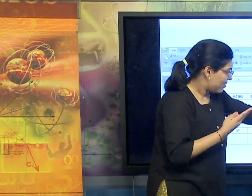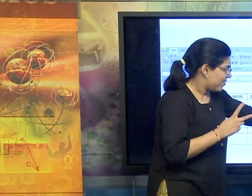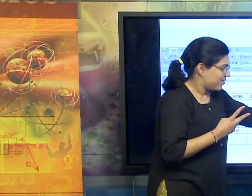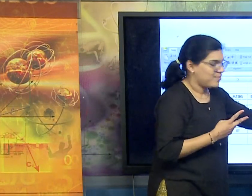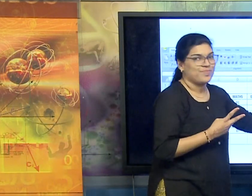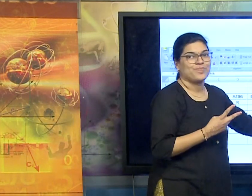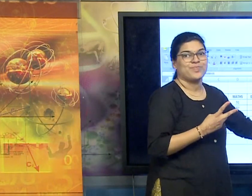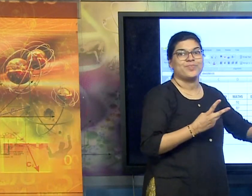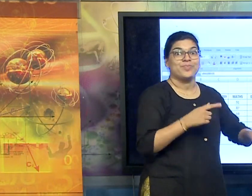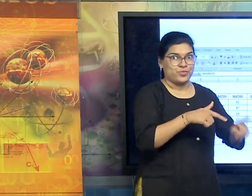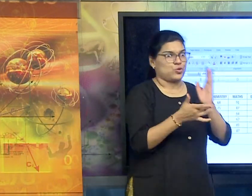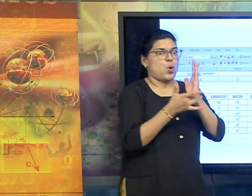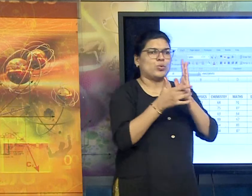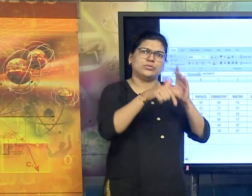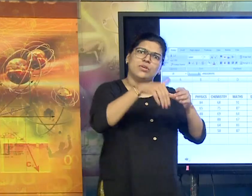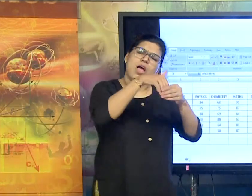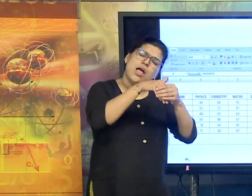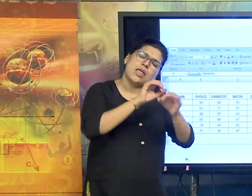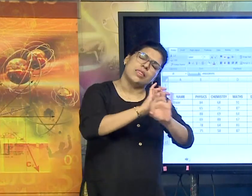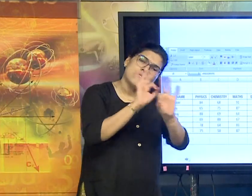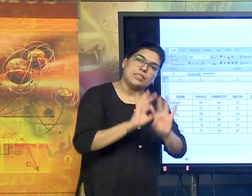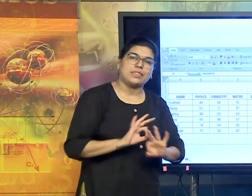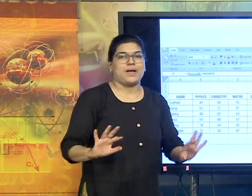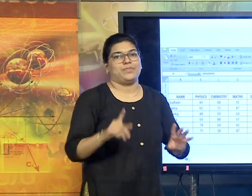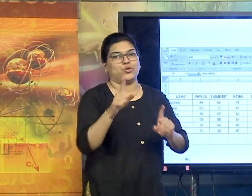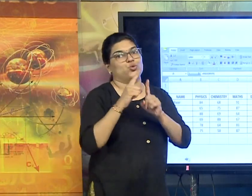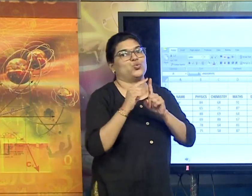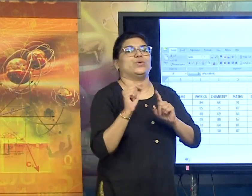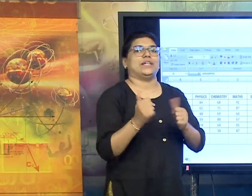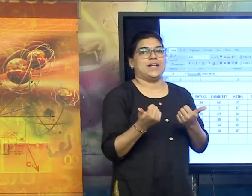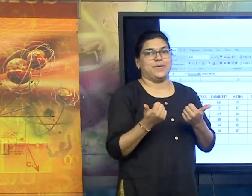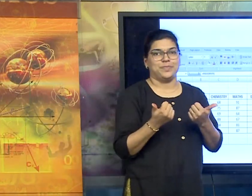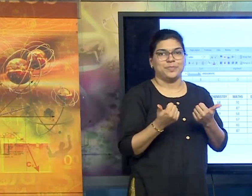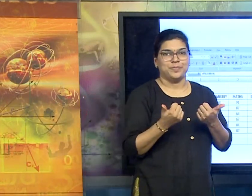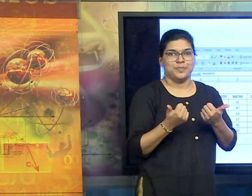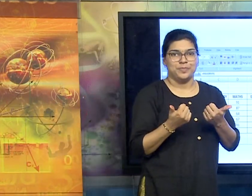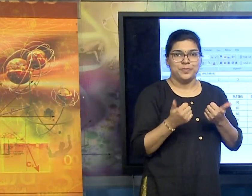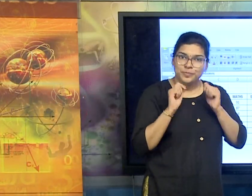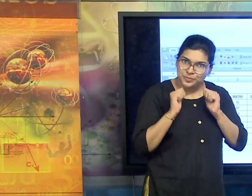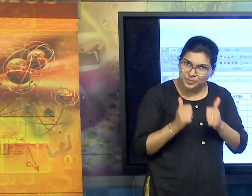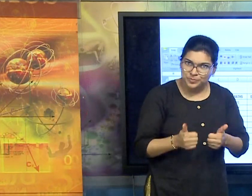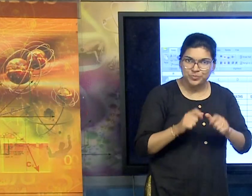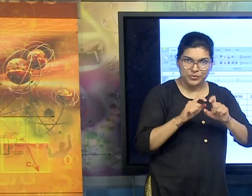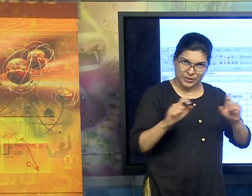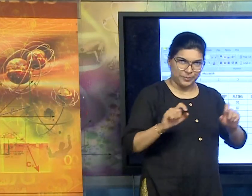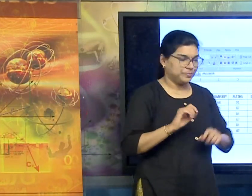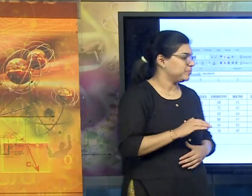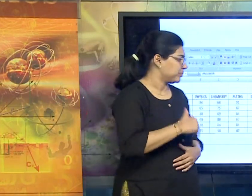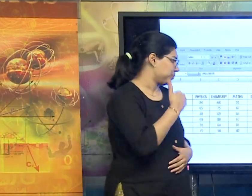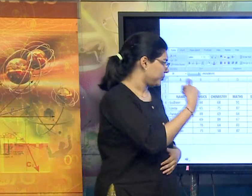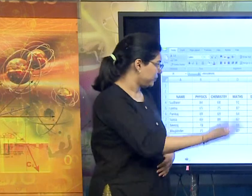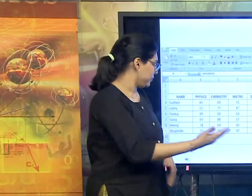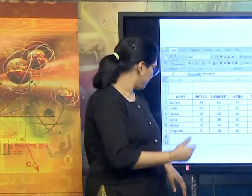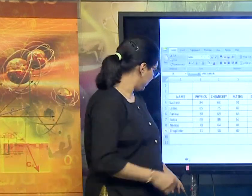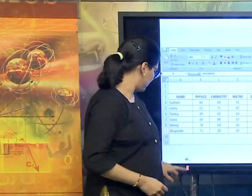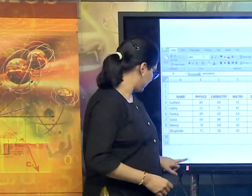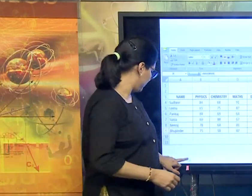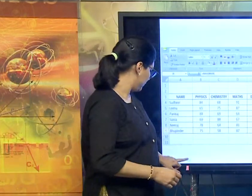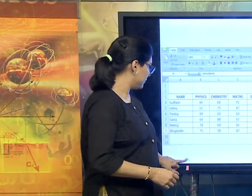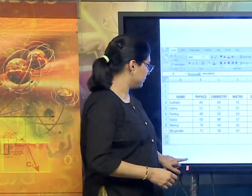the rest of the numbers, the rest of the students, their maximum or minimum marks would be shown automatically, but just by dragging